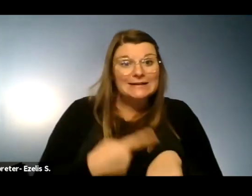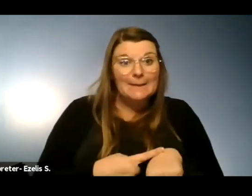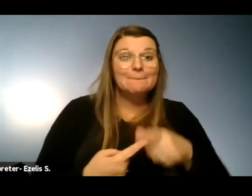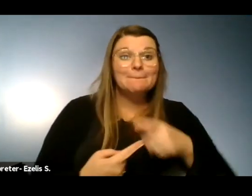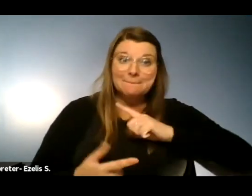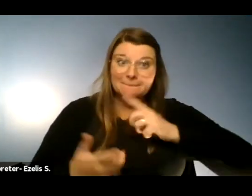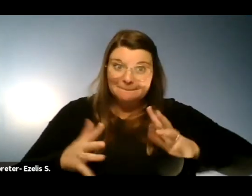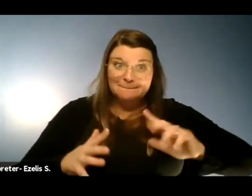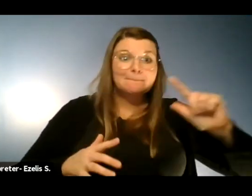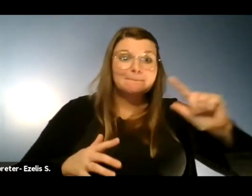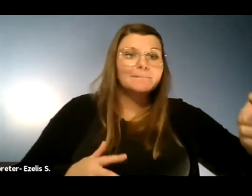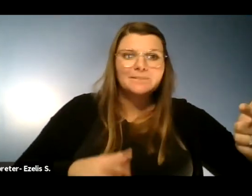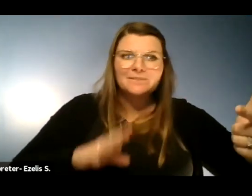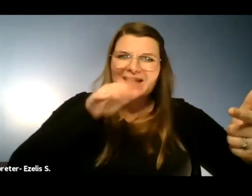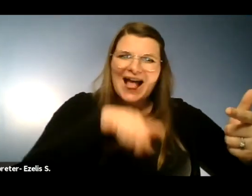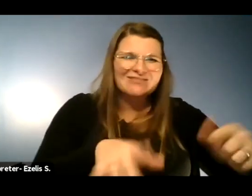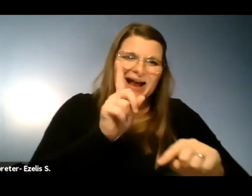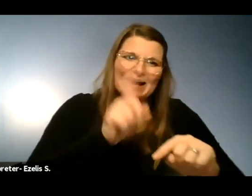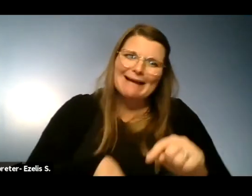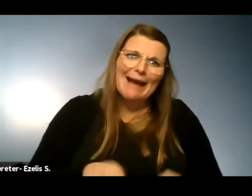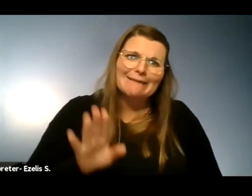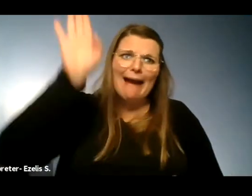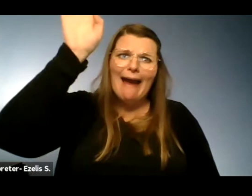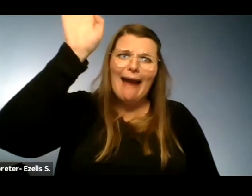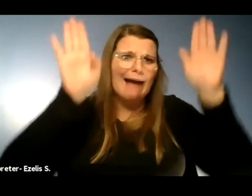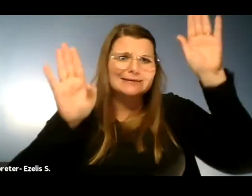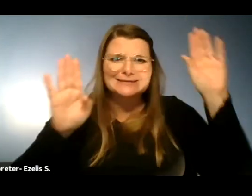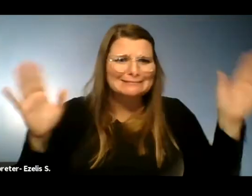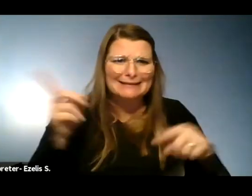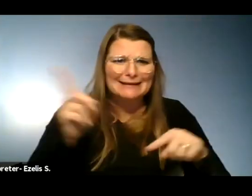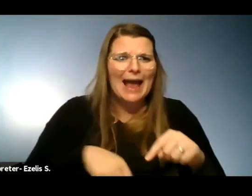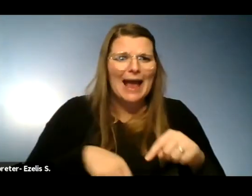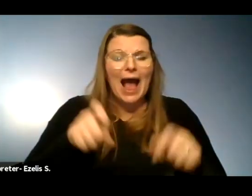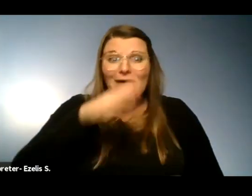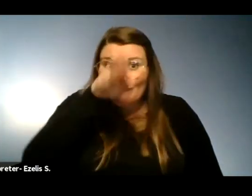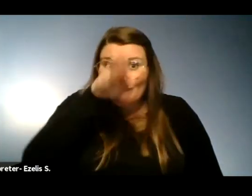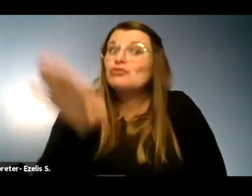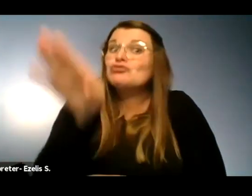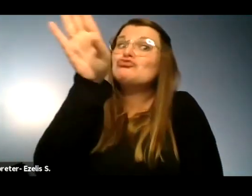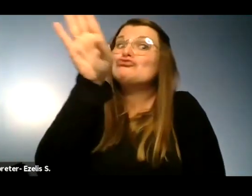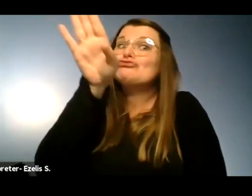The elephant can't really put his hand up. He's got to put his trunk up.